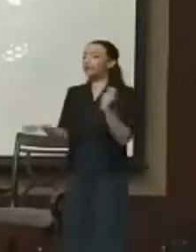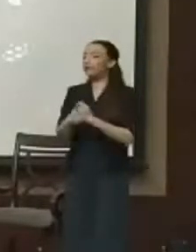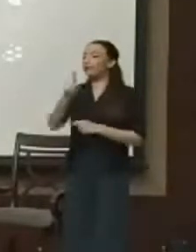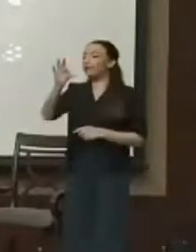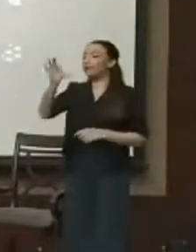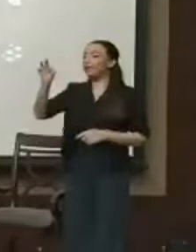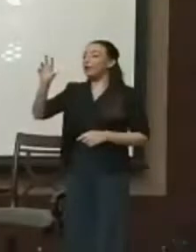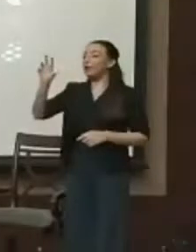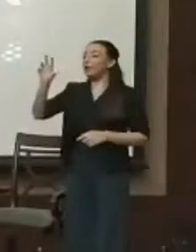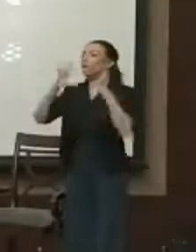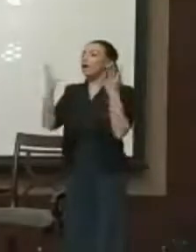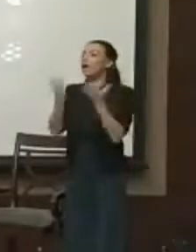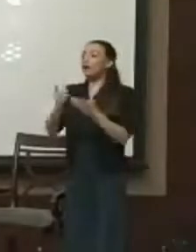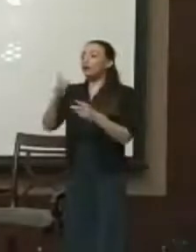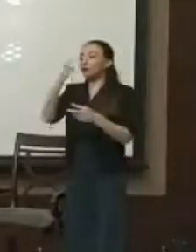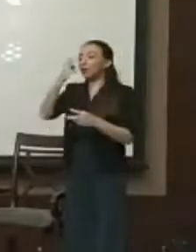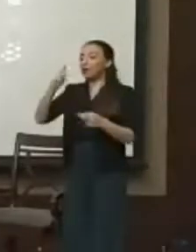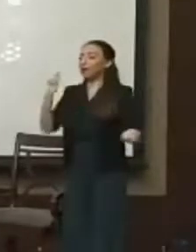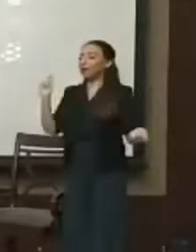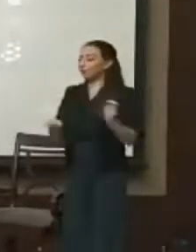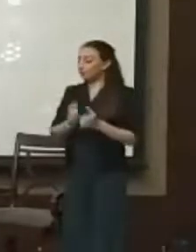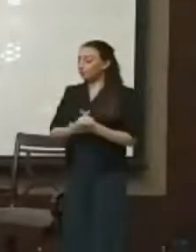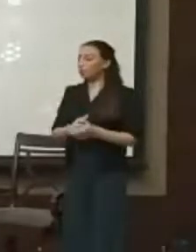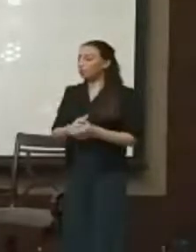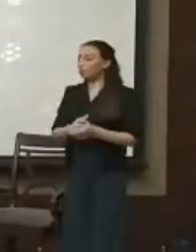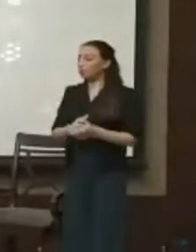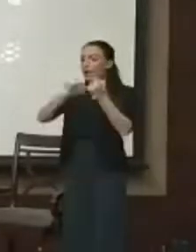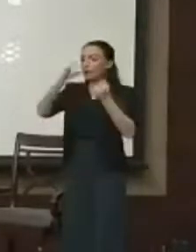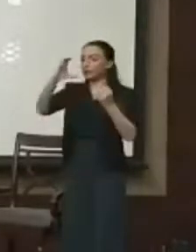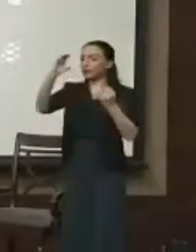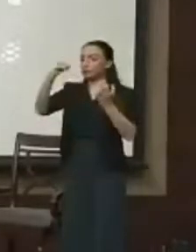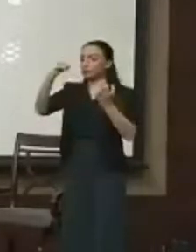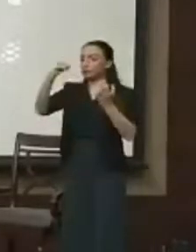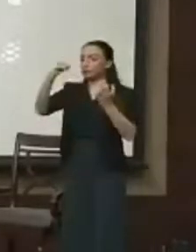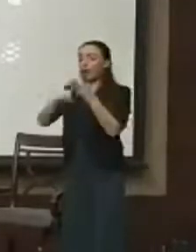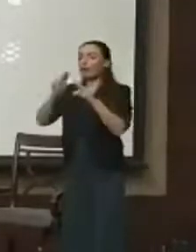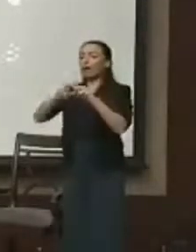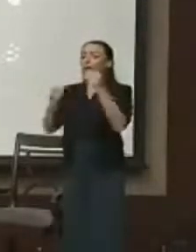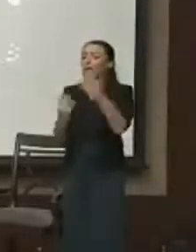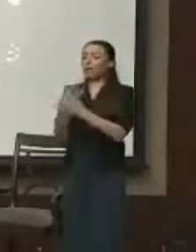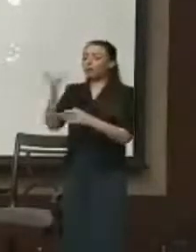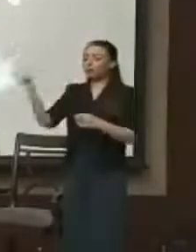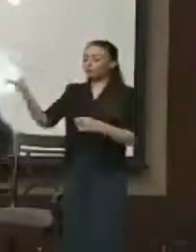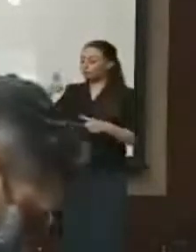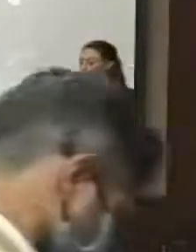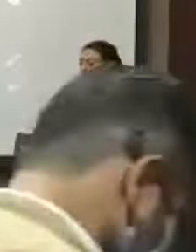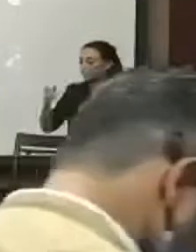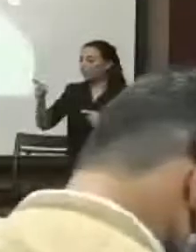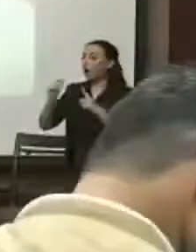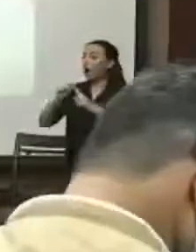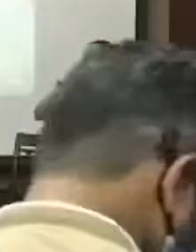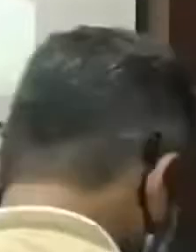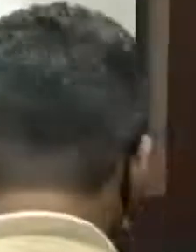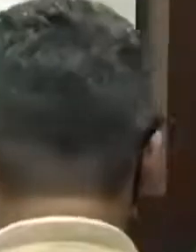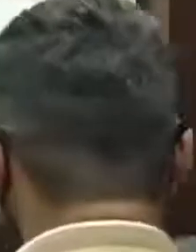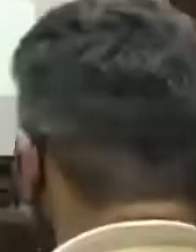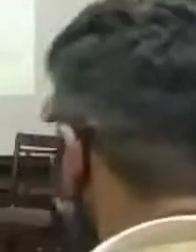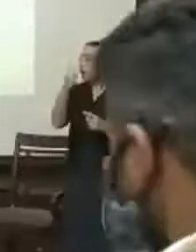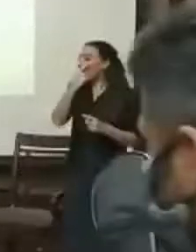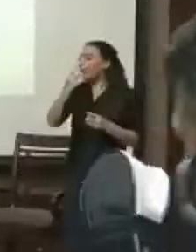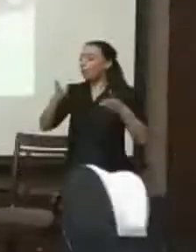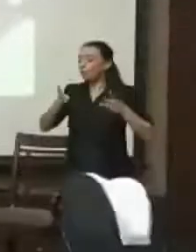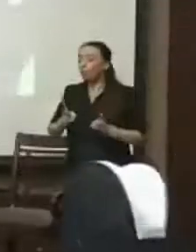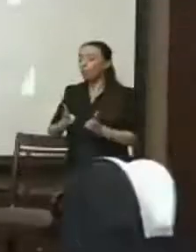Delhi. George set up SCORE Foundation and launched Project iWay, a a single-stop knowledge resource on living